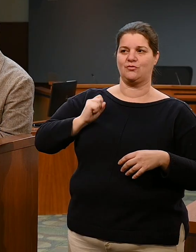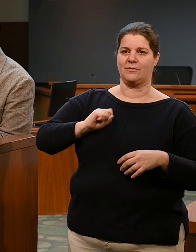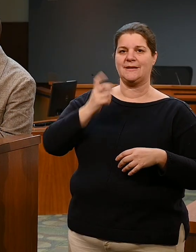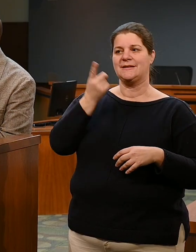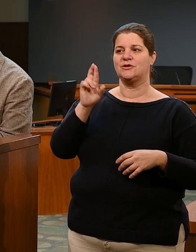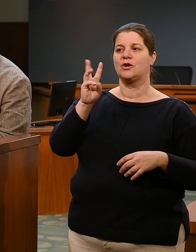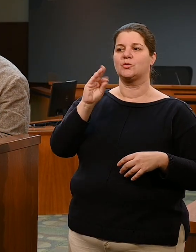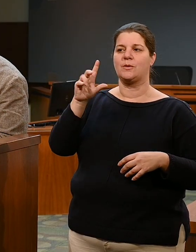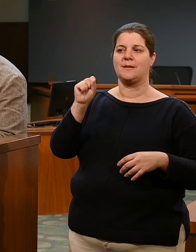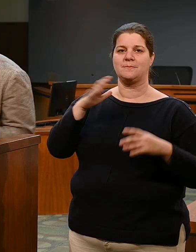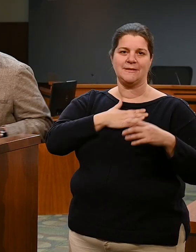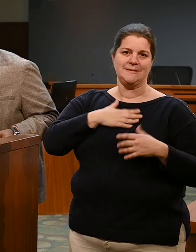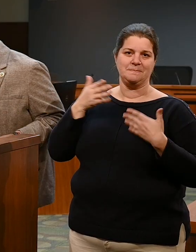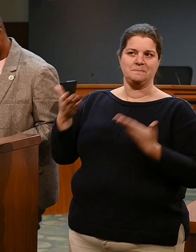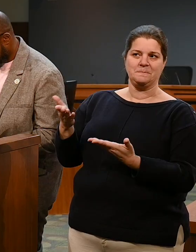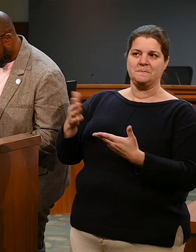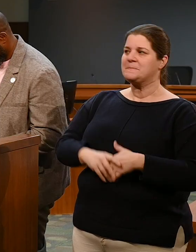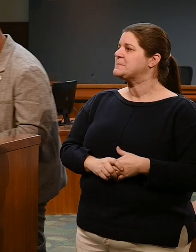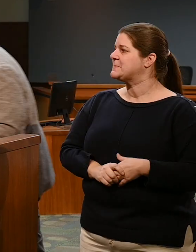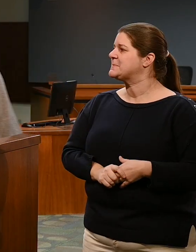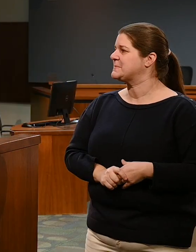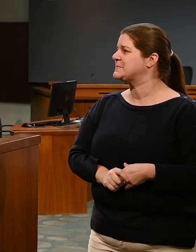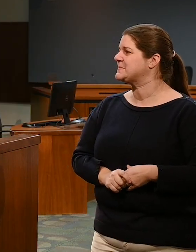Dr. Angela Williams, please.